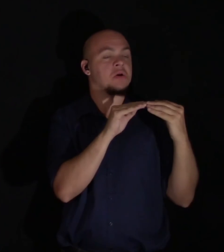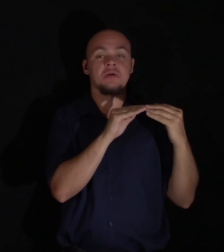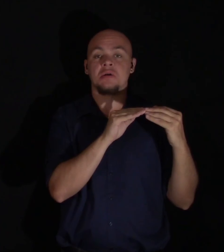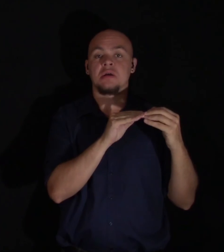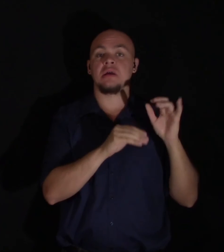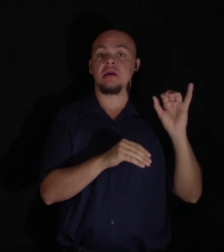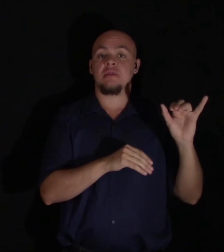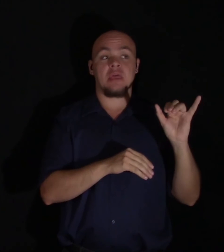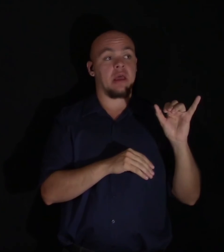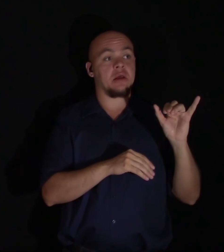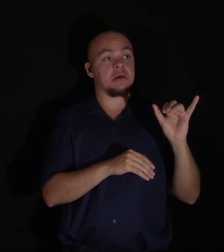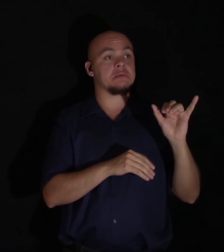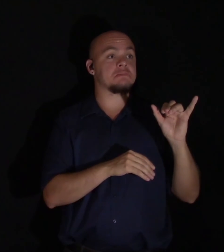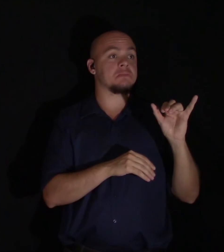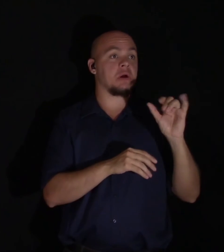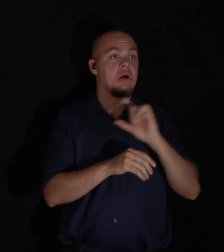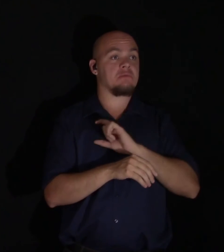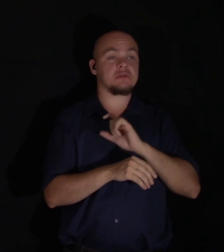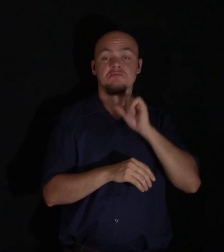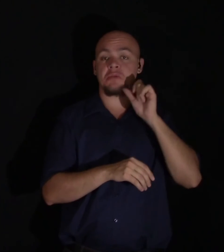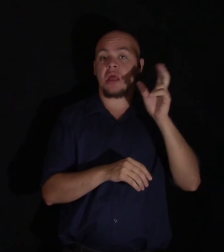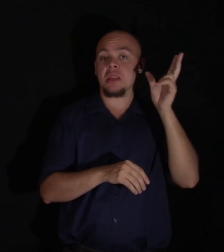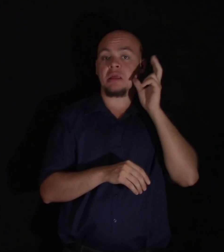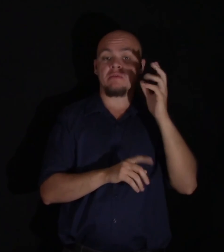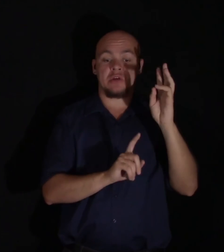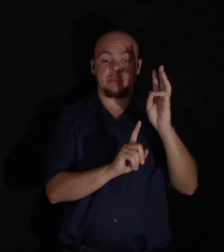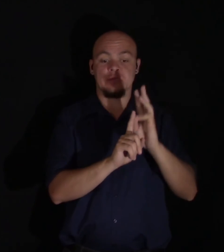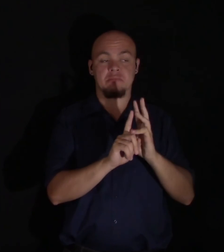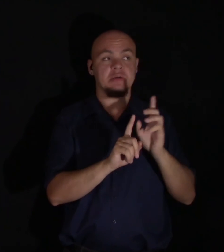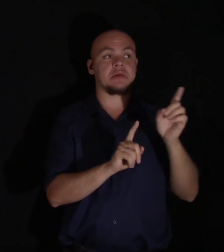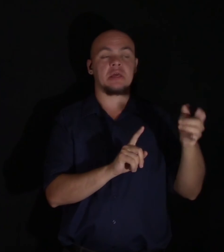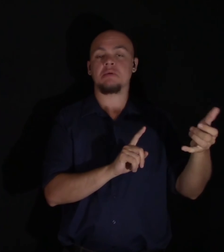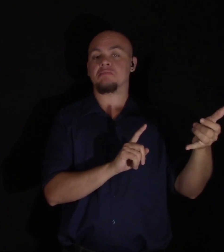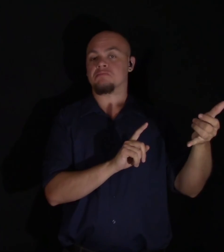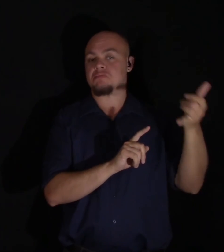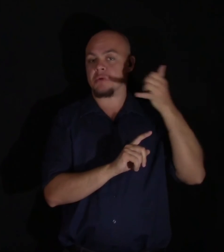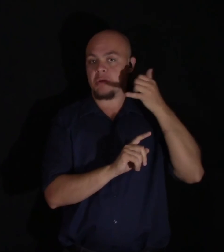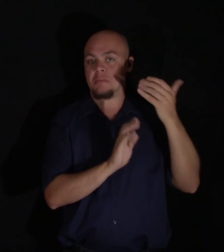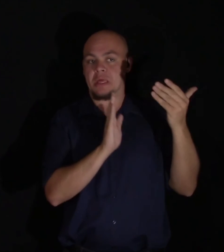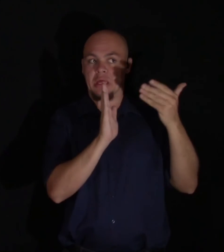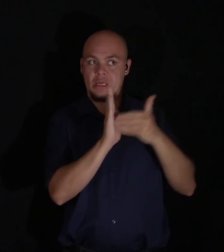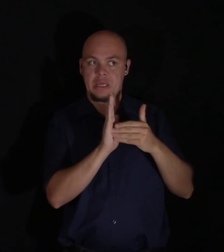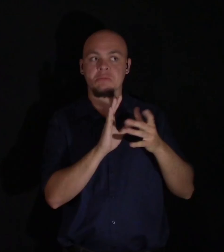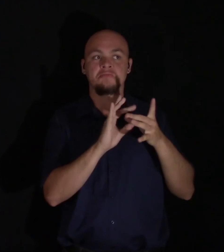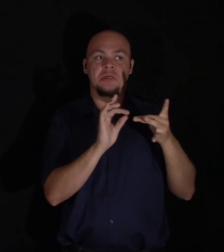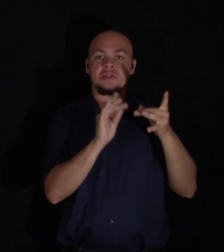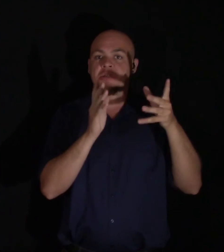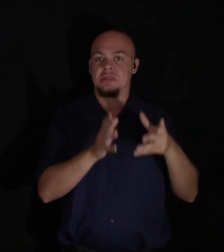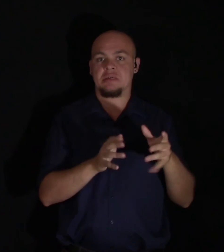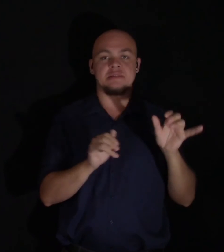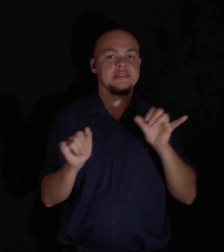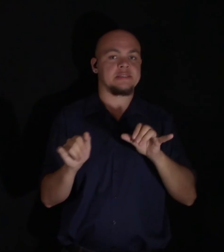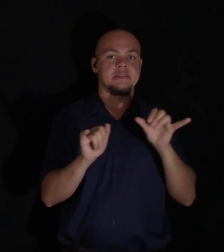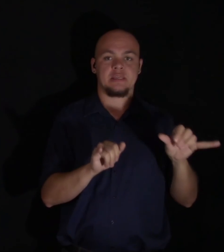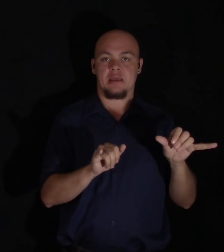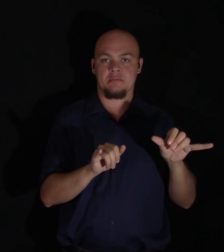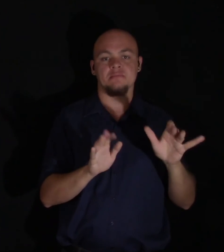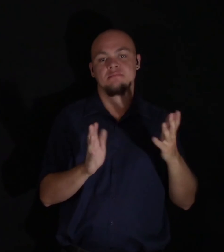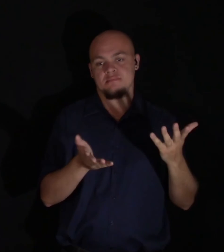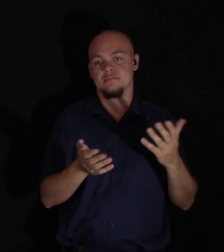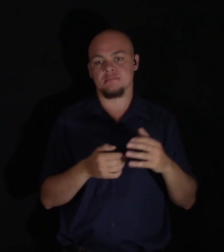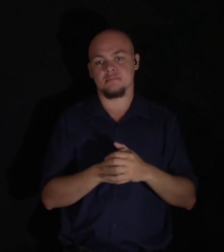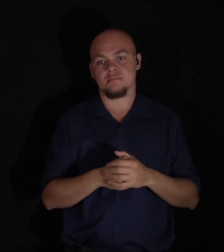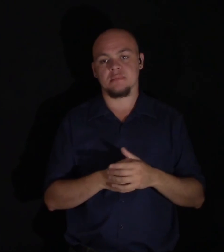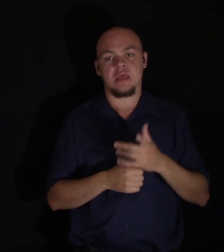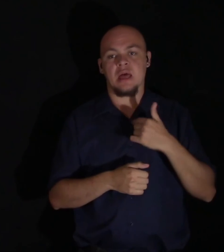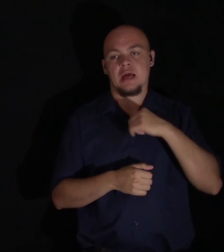from that officer for about 6 months. He leaves me another voicemail. Said the same thing in the voicemail, but I don't have to cuss more